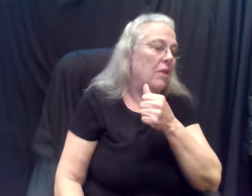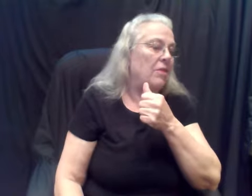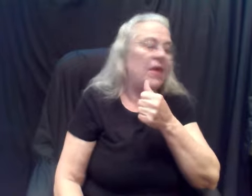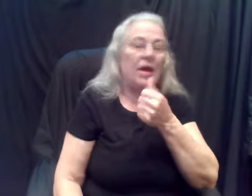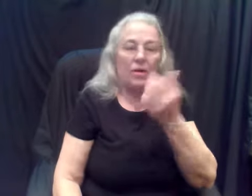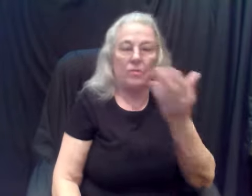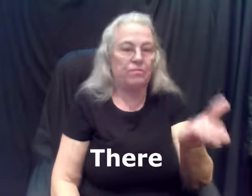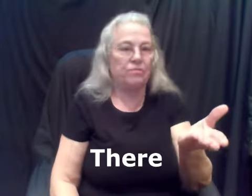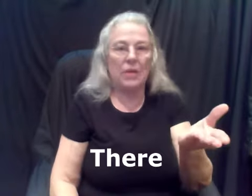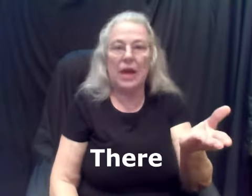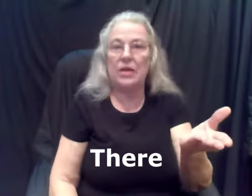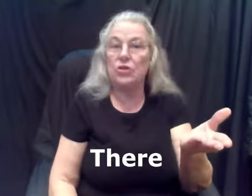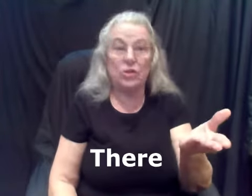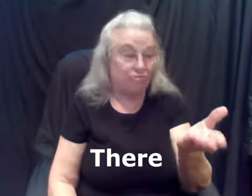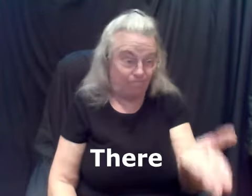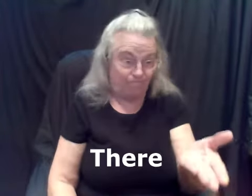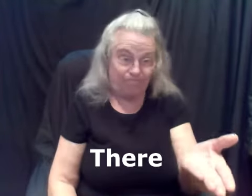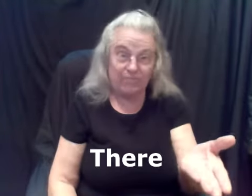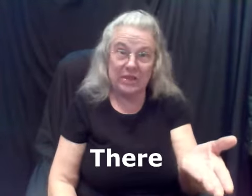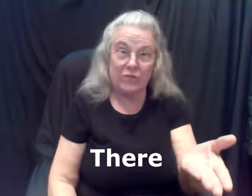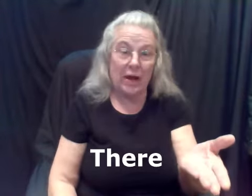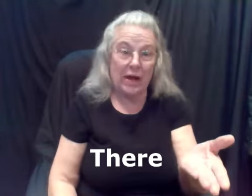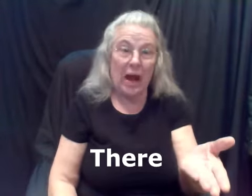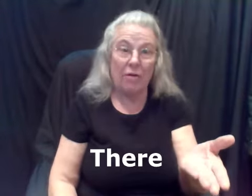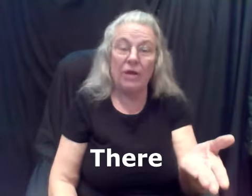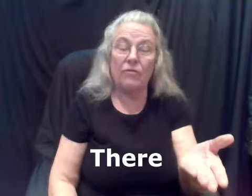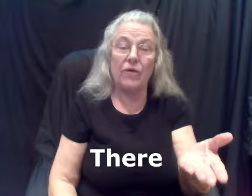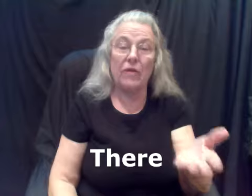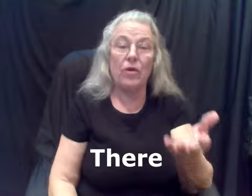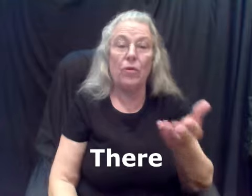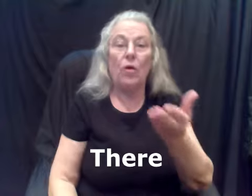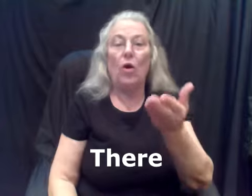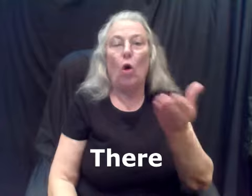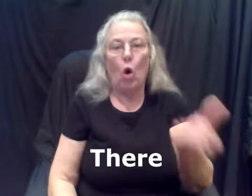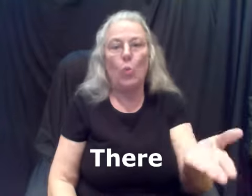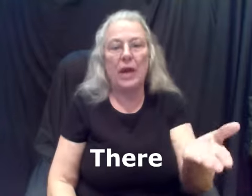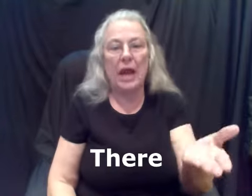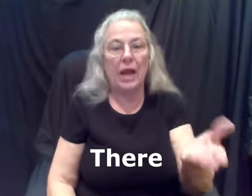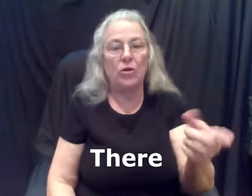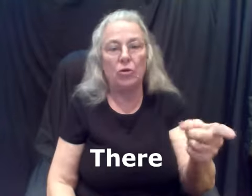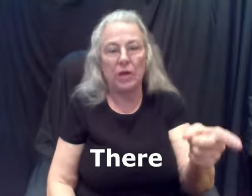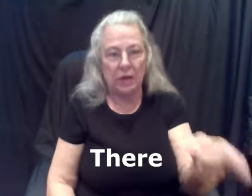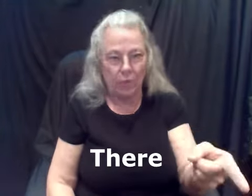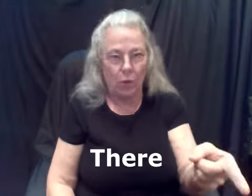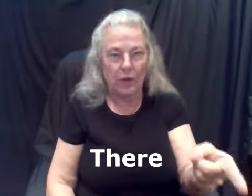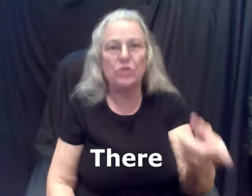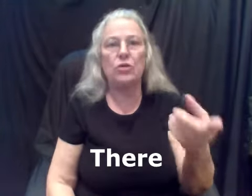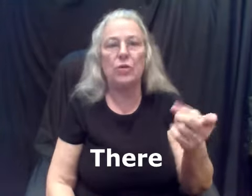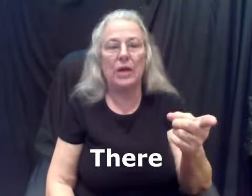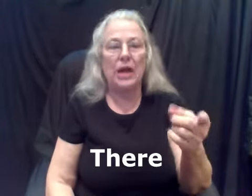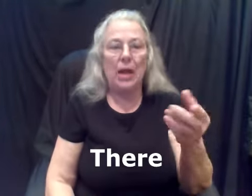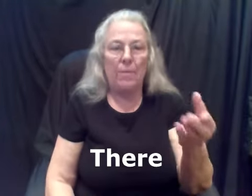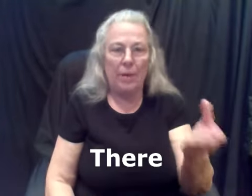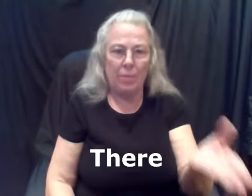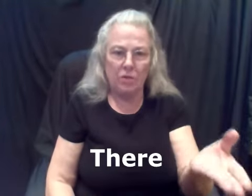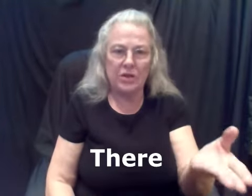There. And it's right out in front of you, open hand. You can either point to it, but most of the time